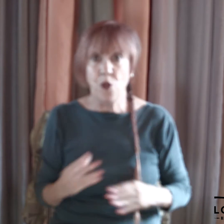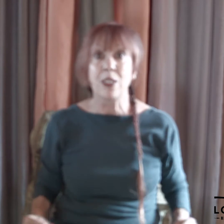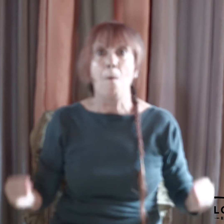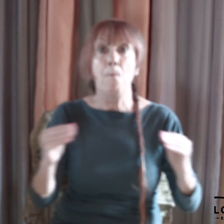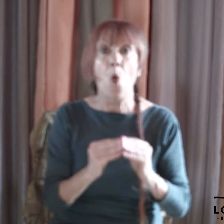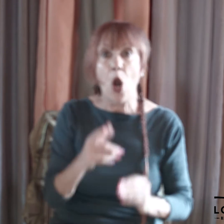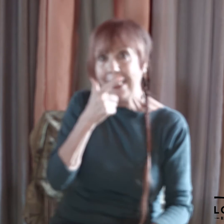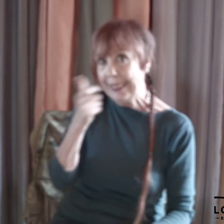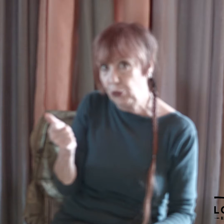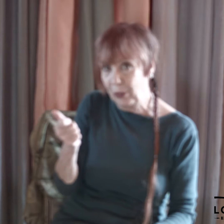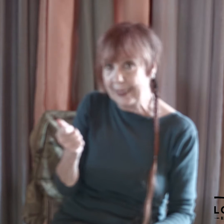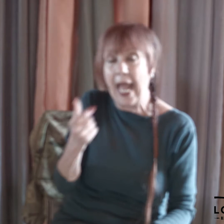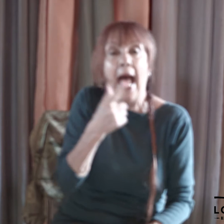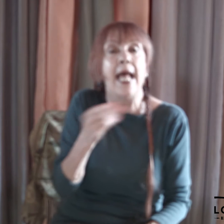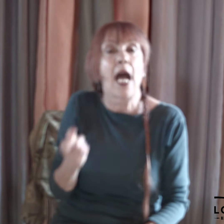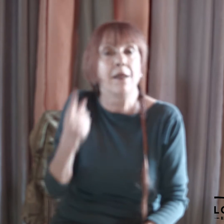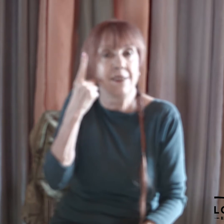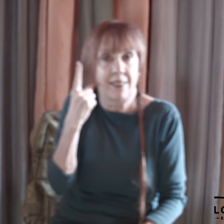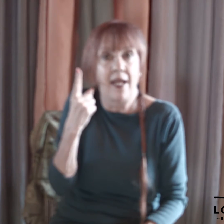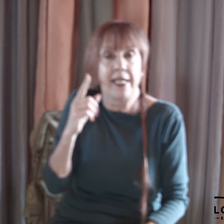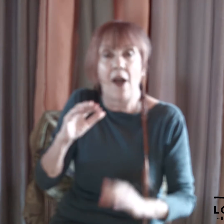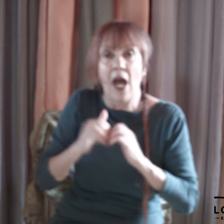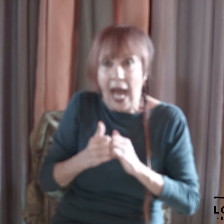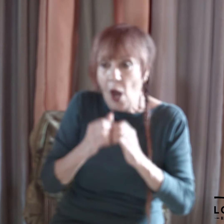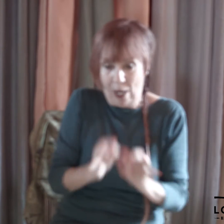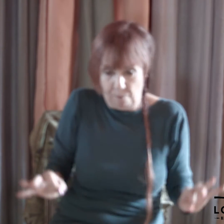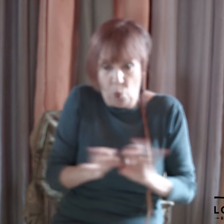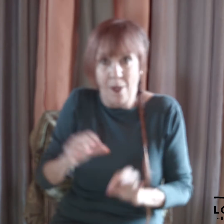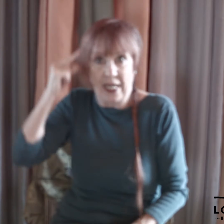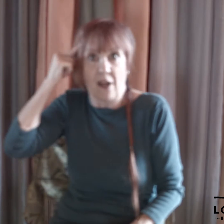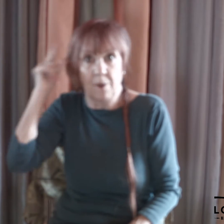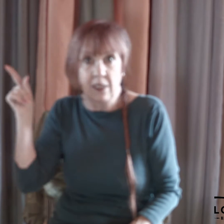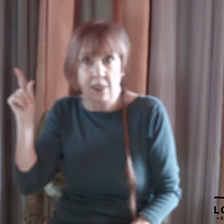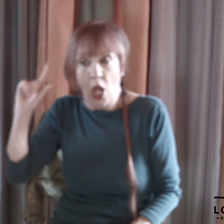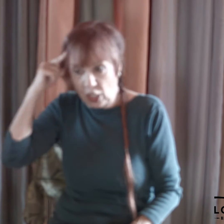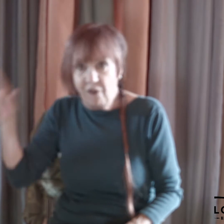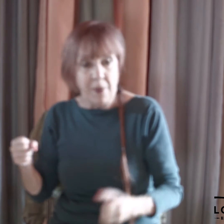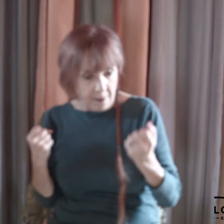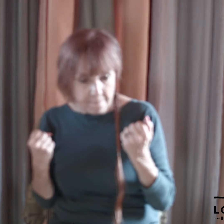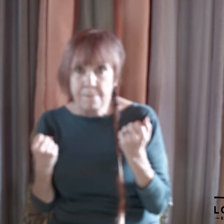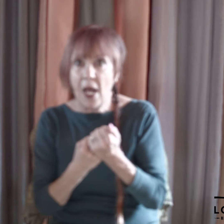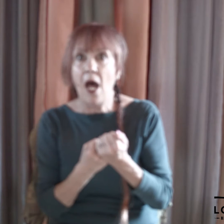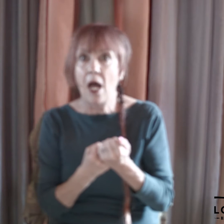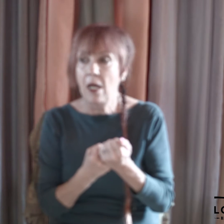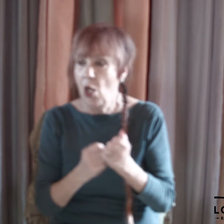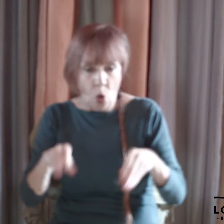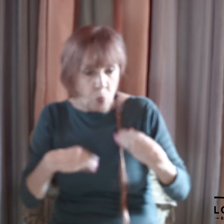the importance of government in your life. The fact that we are the backup, the fact that we provide so much